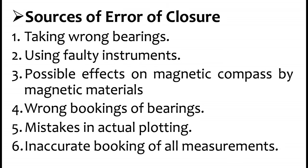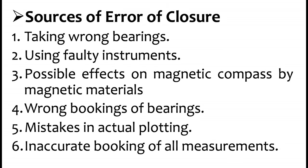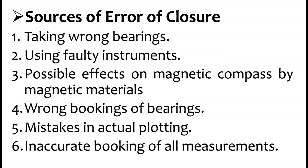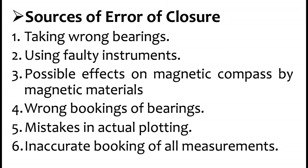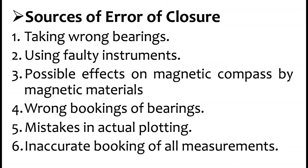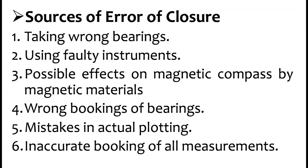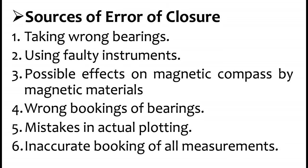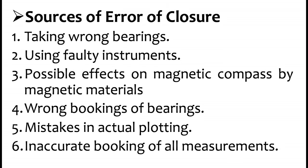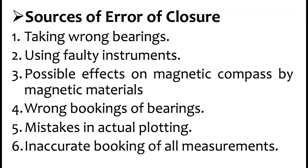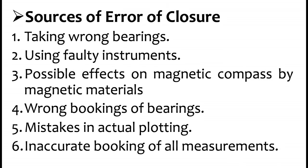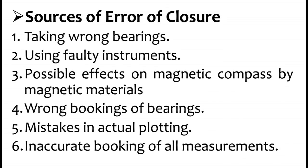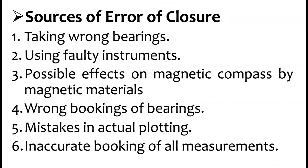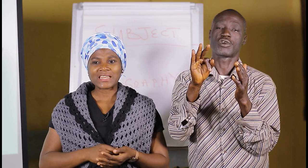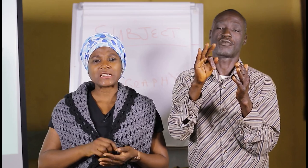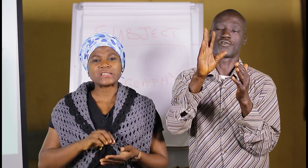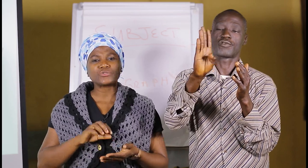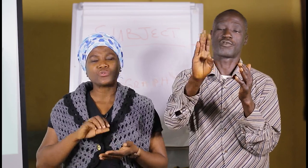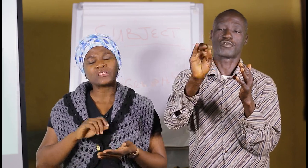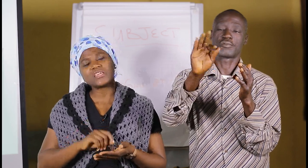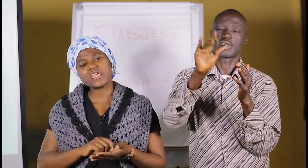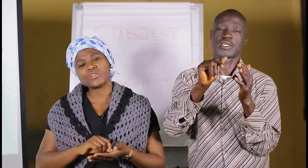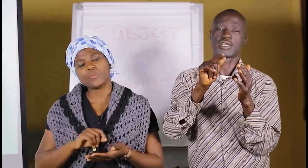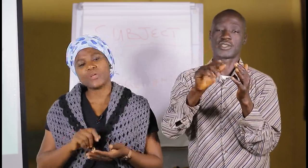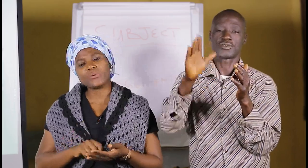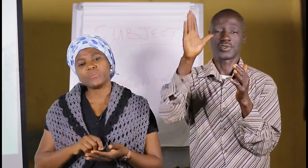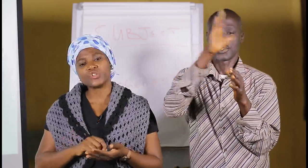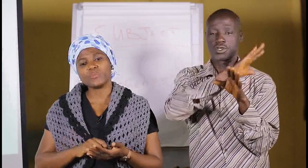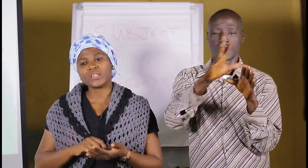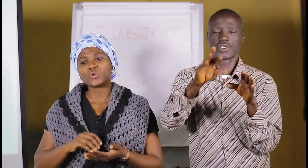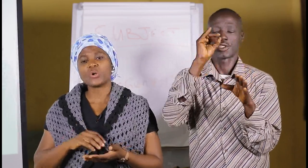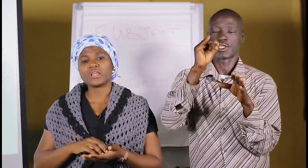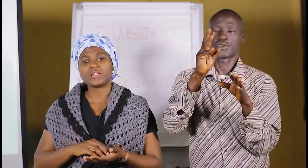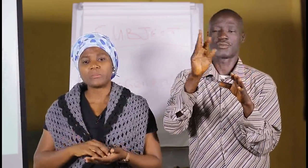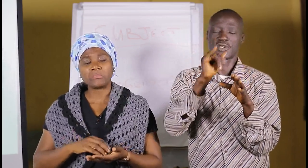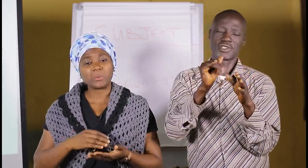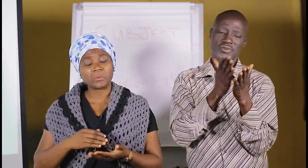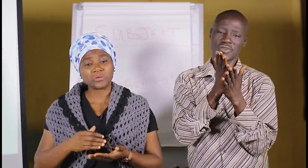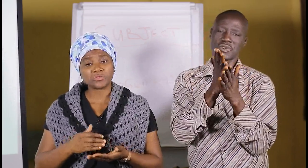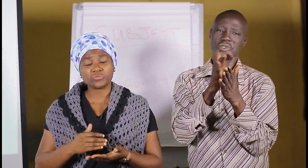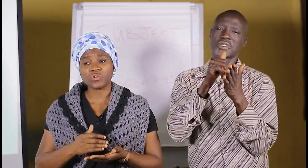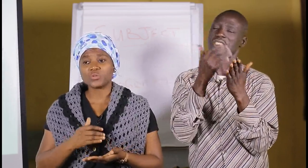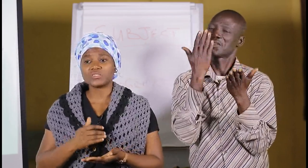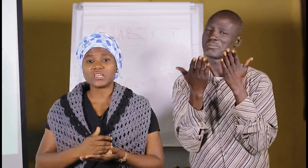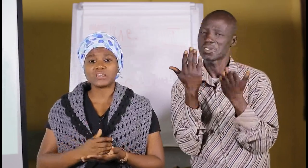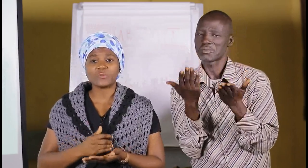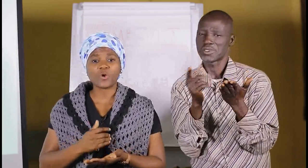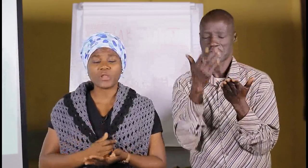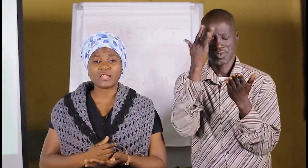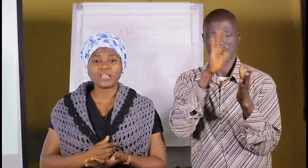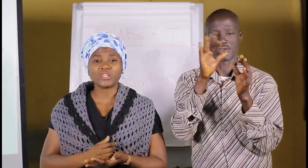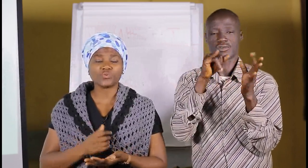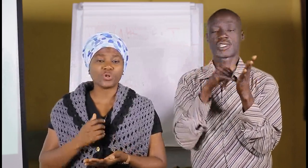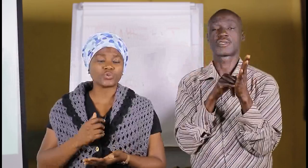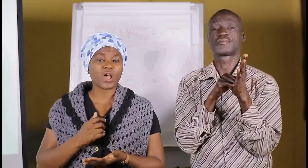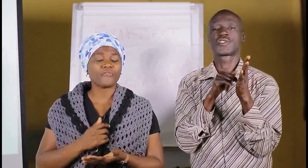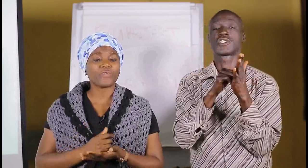wrong bookings of bearings. That is, you don't take your bearing measurements correctly, maybe because you don't know how to take them